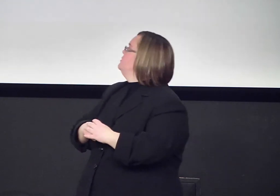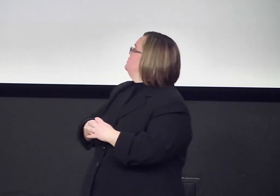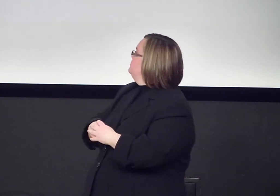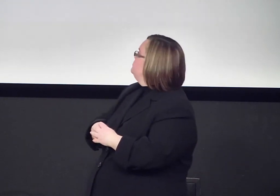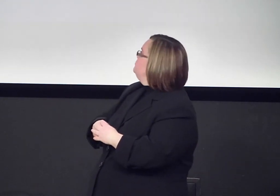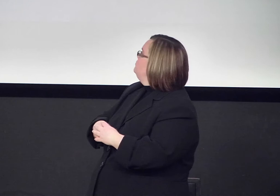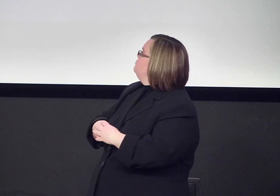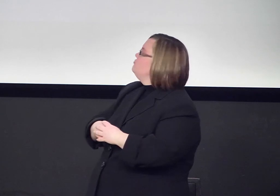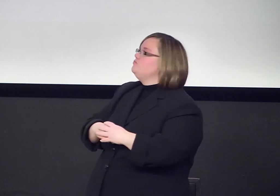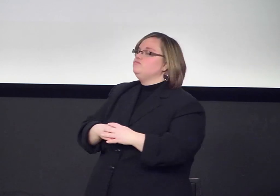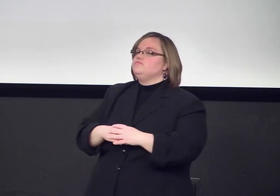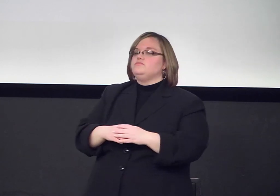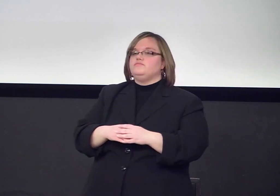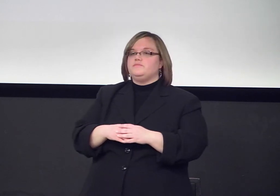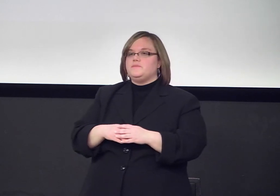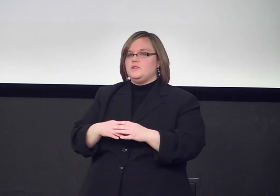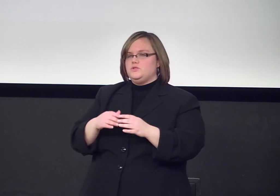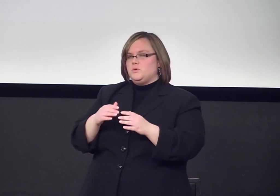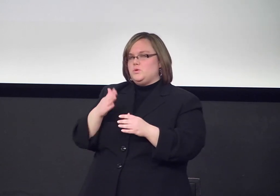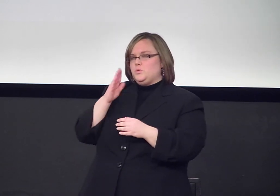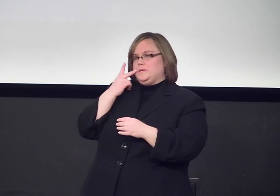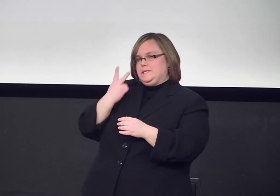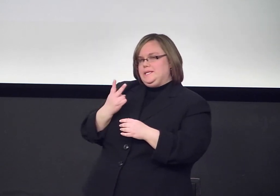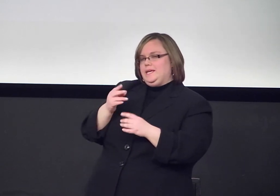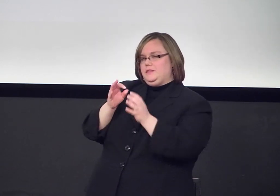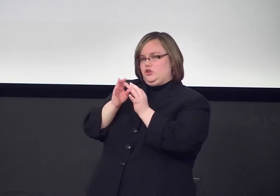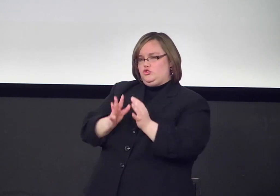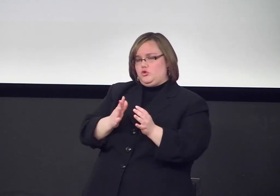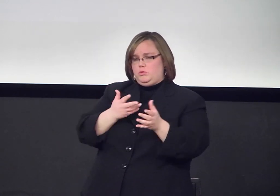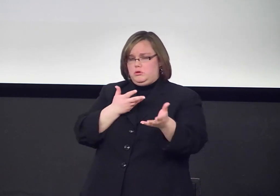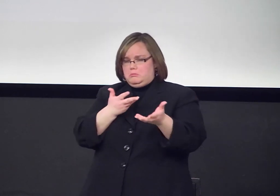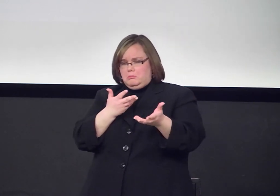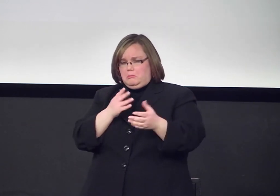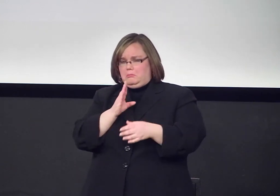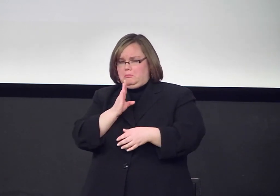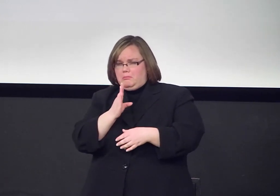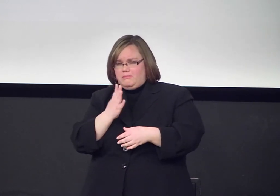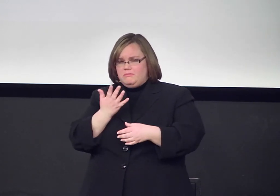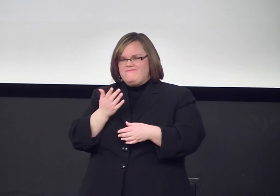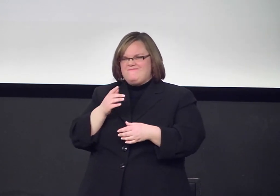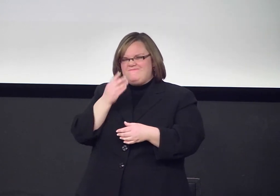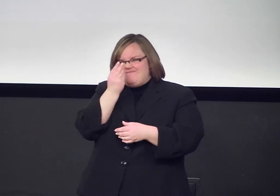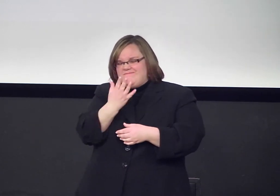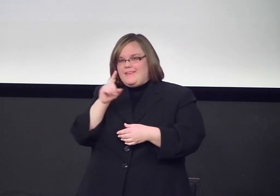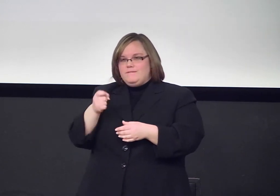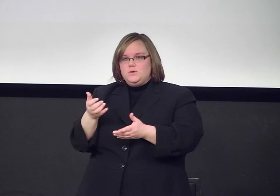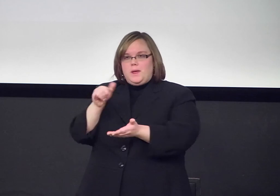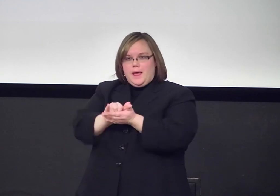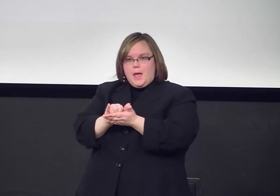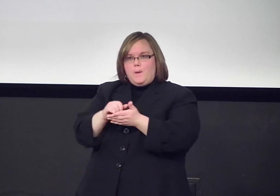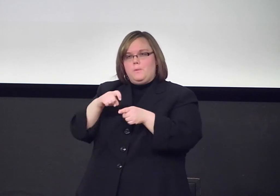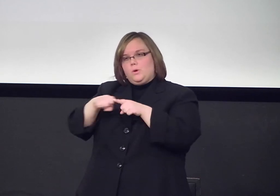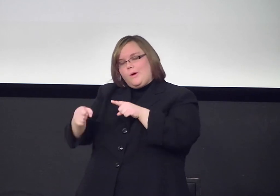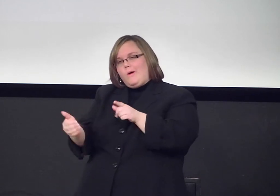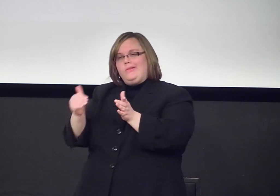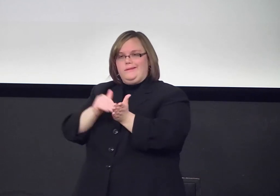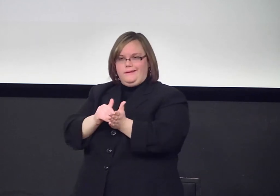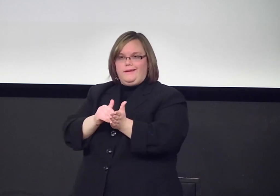and the interpreter interprets the meaning of the beep. And you'll see the interpreter have a direct interaction with the